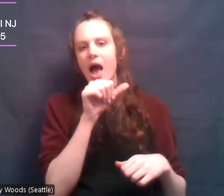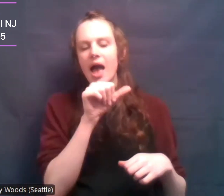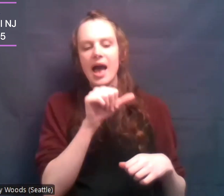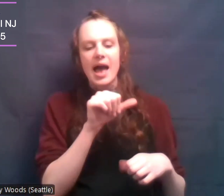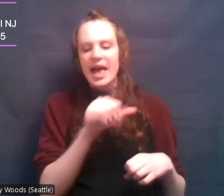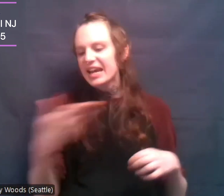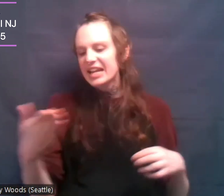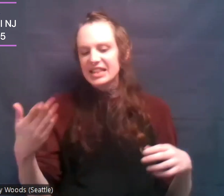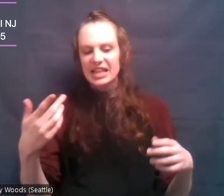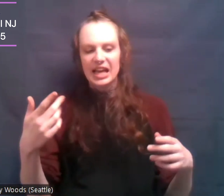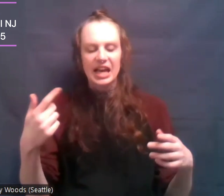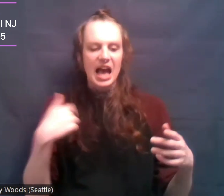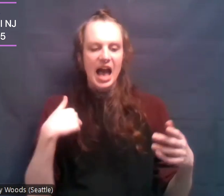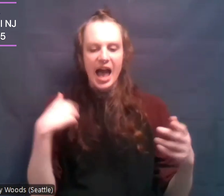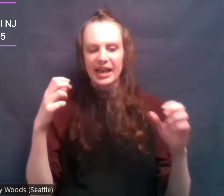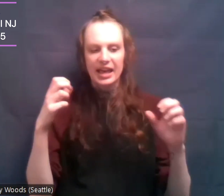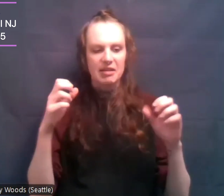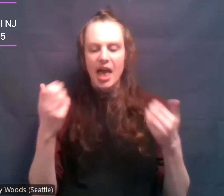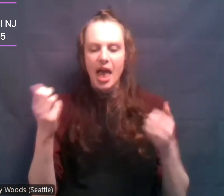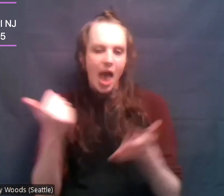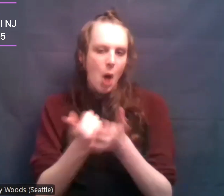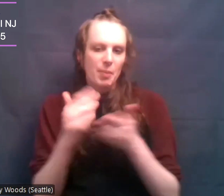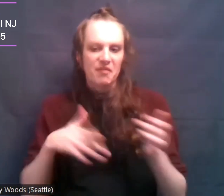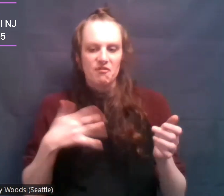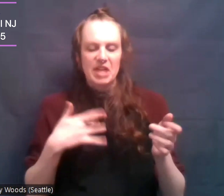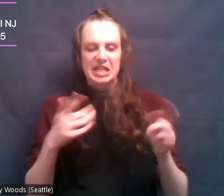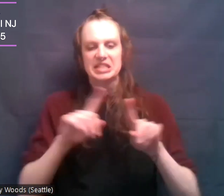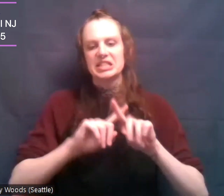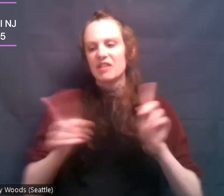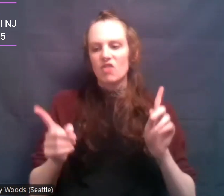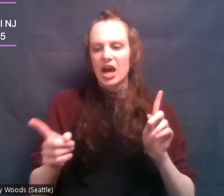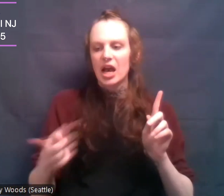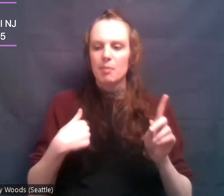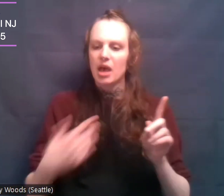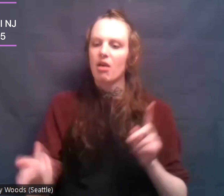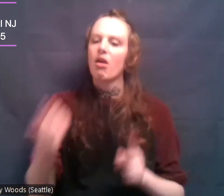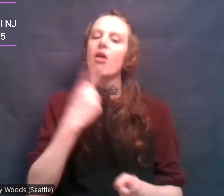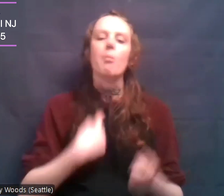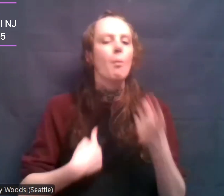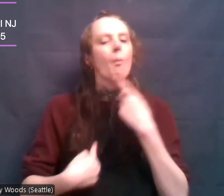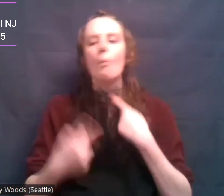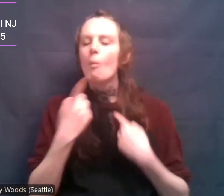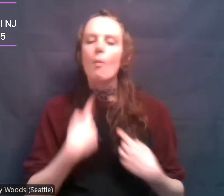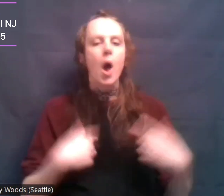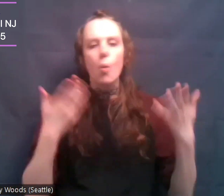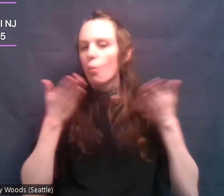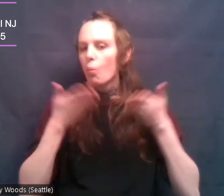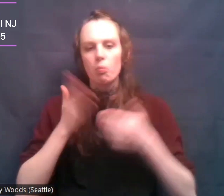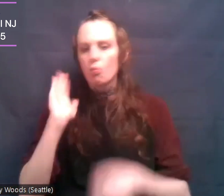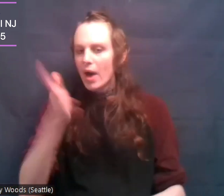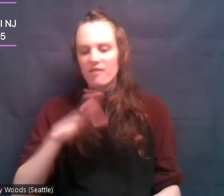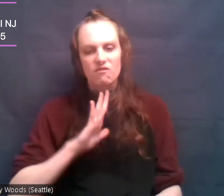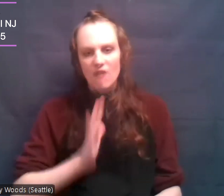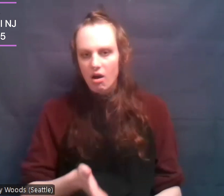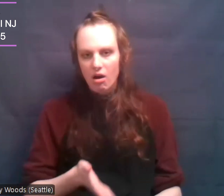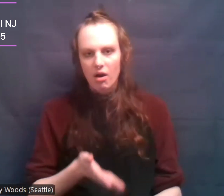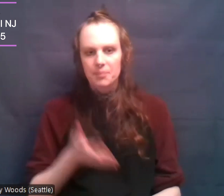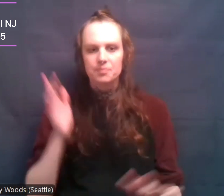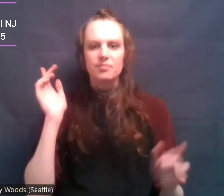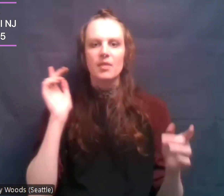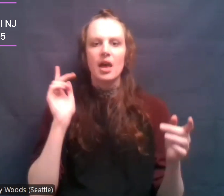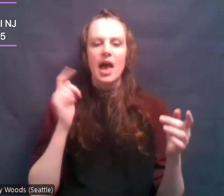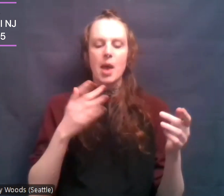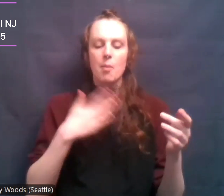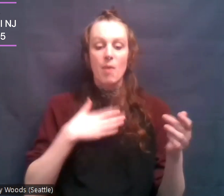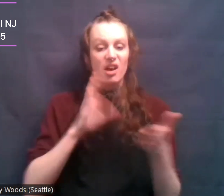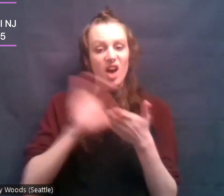now. And then I am going to ignore all the consequences until they pile up and my problems of my own making fall on me. That's exactly